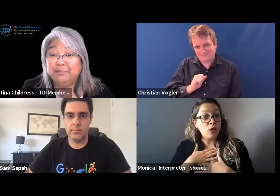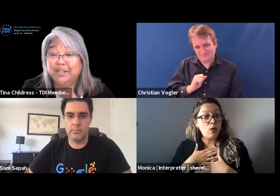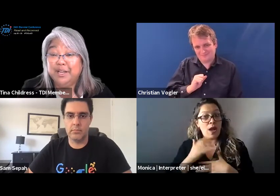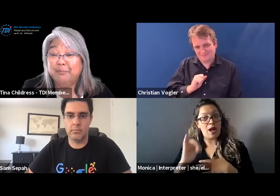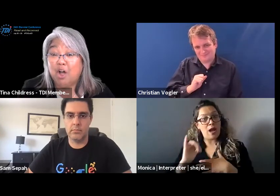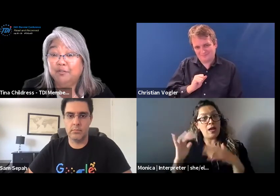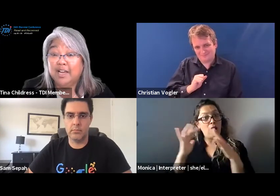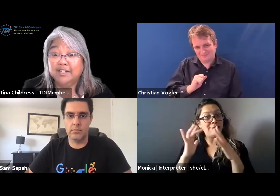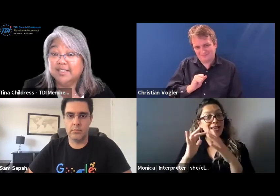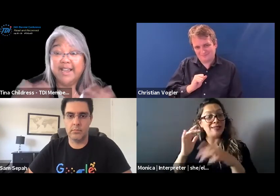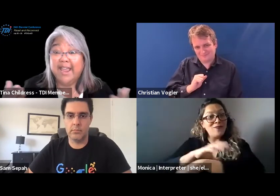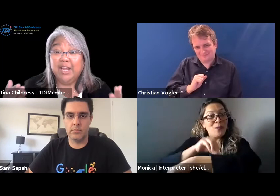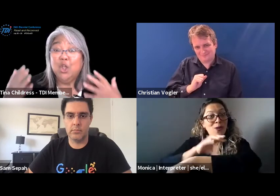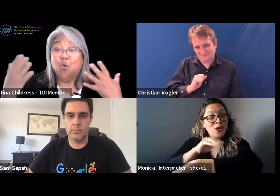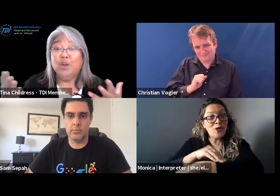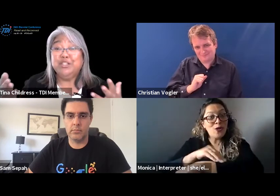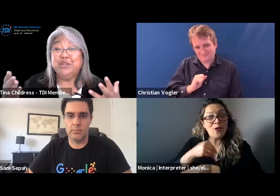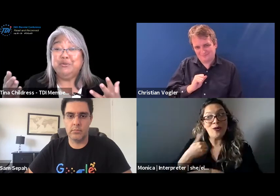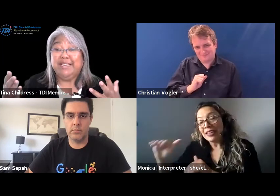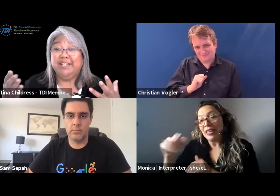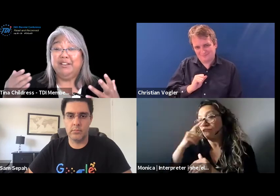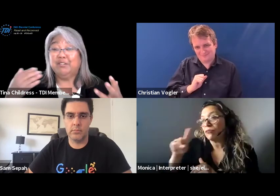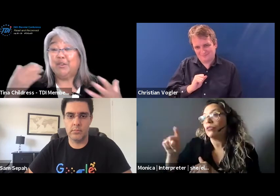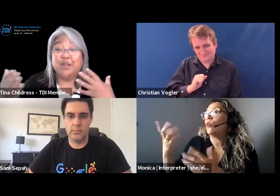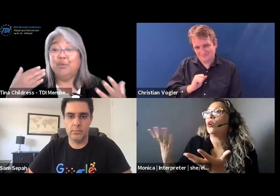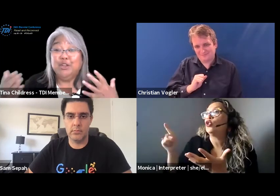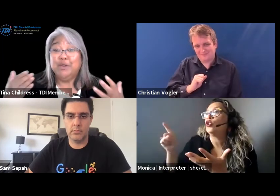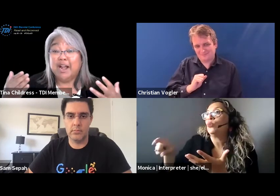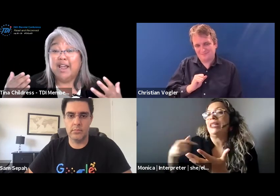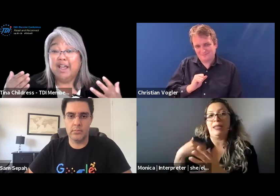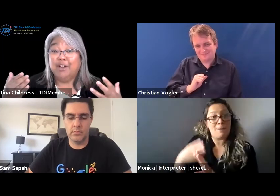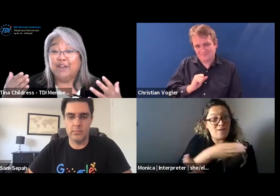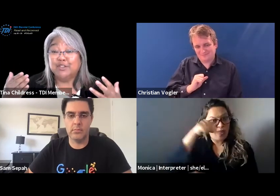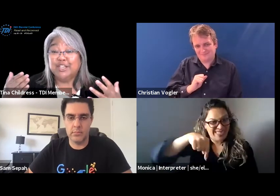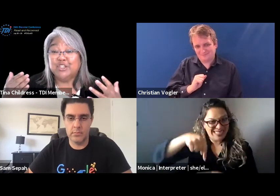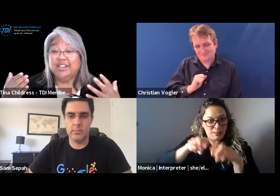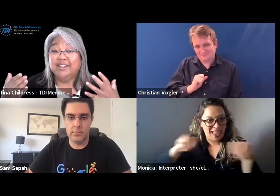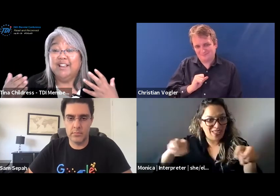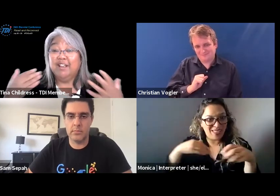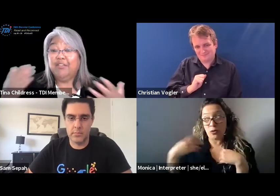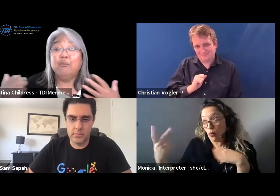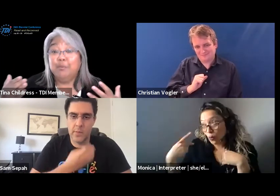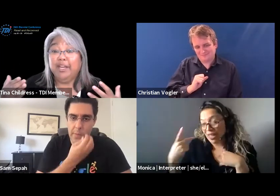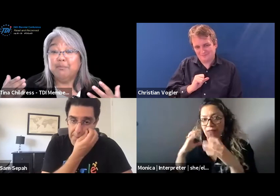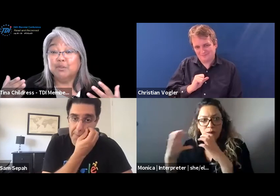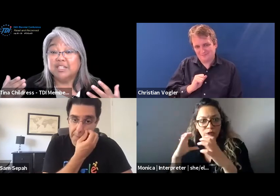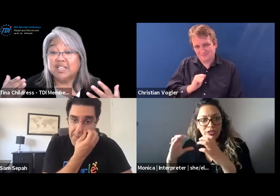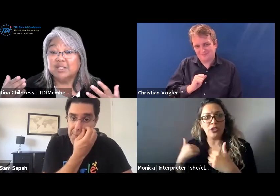contacted him offline to say, hey, what do you need so that when you and I have a conversation, that will make it most